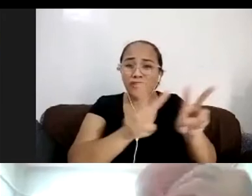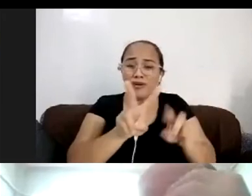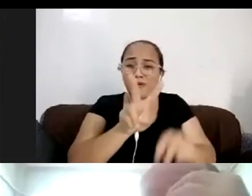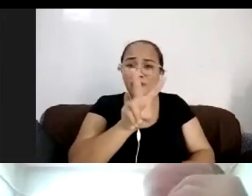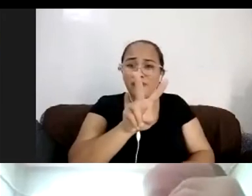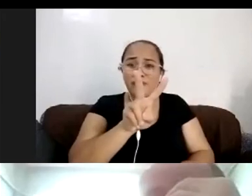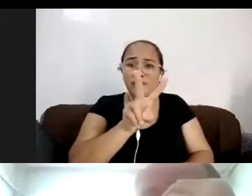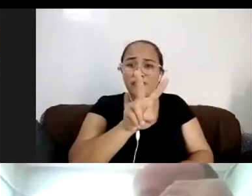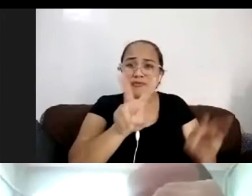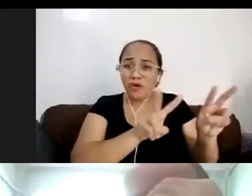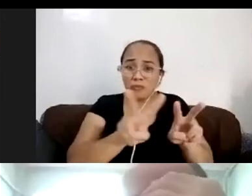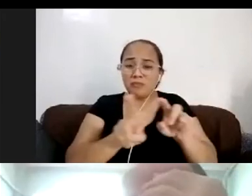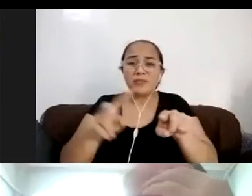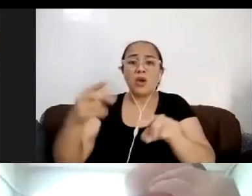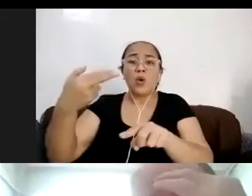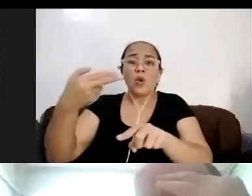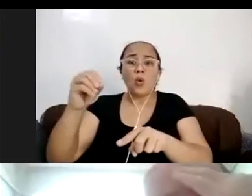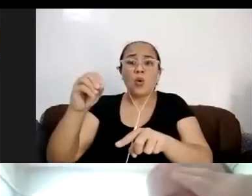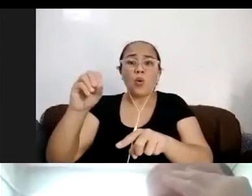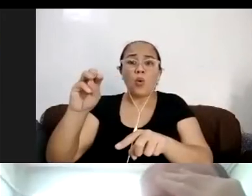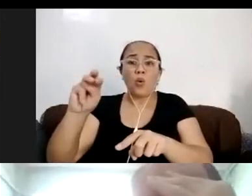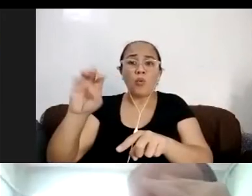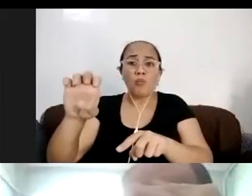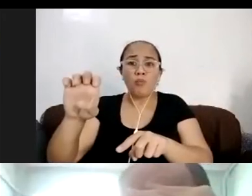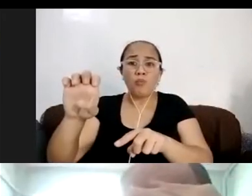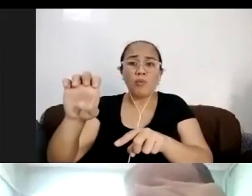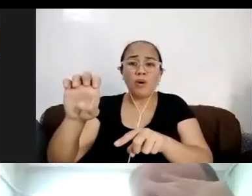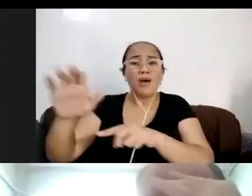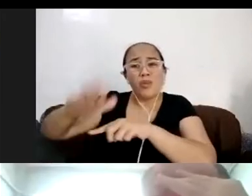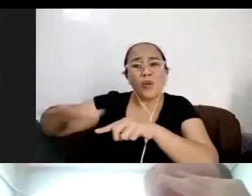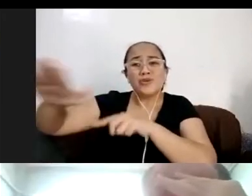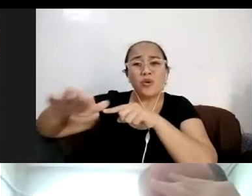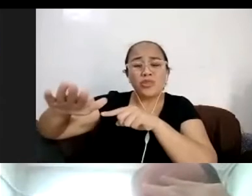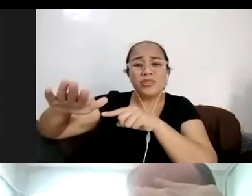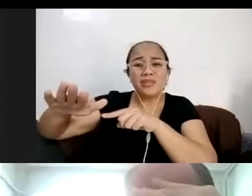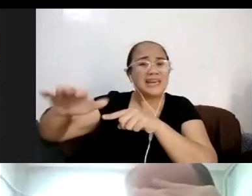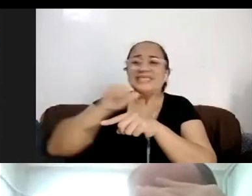a location basically. Not the same thing, not a phrase.